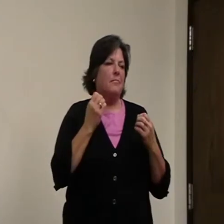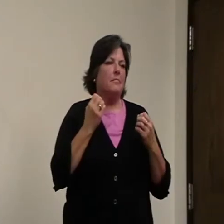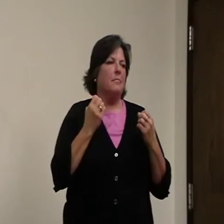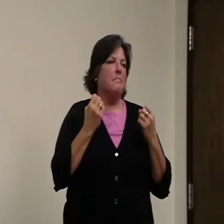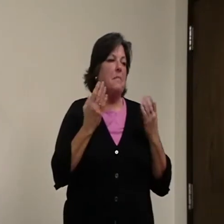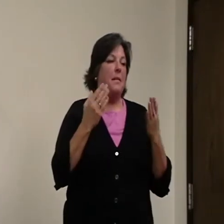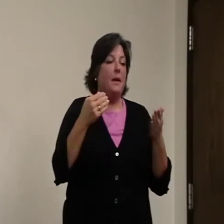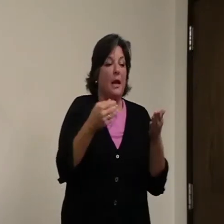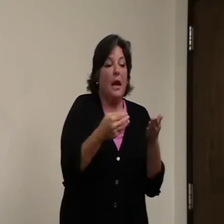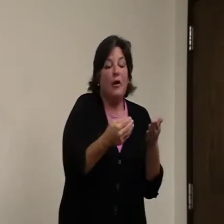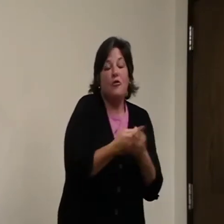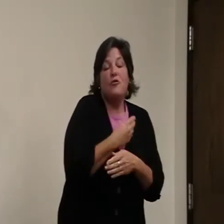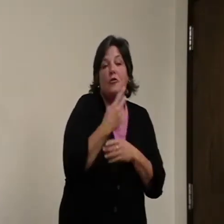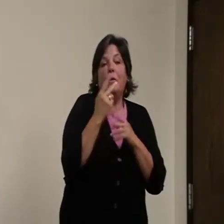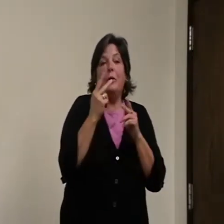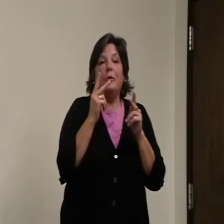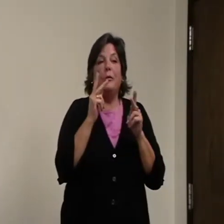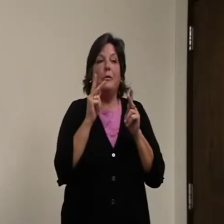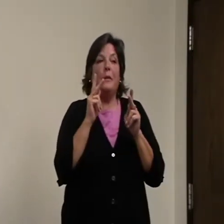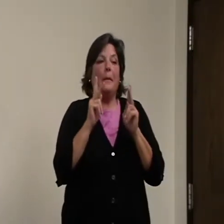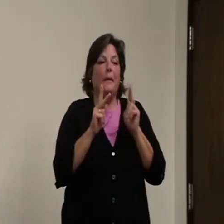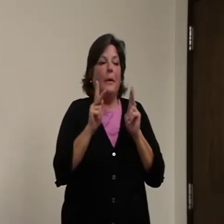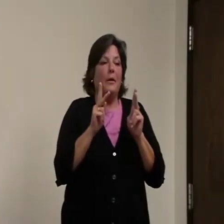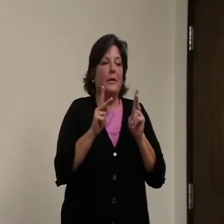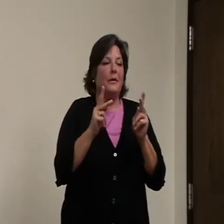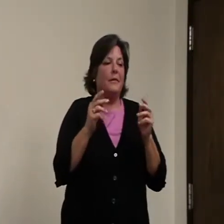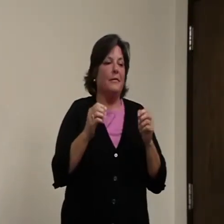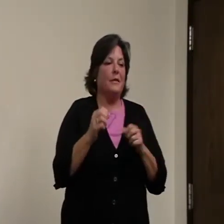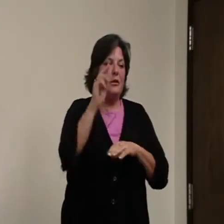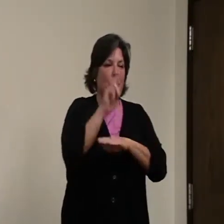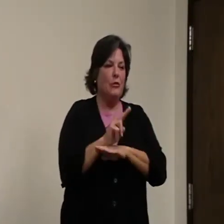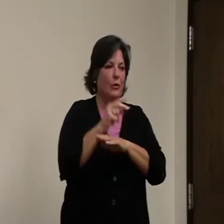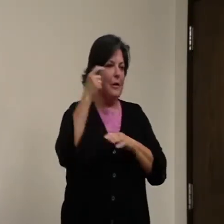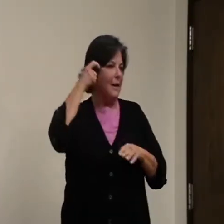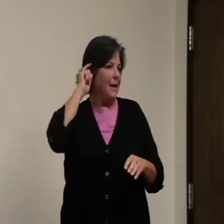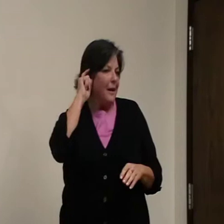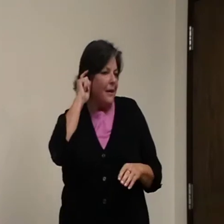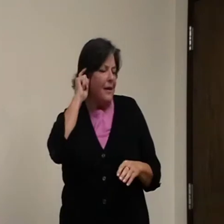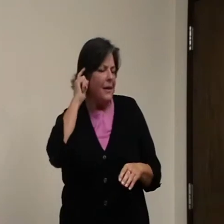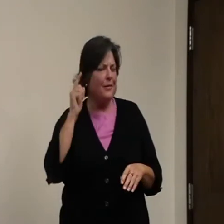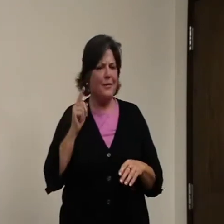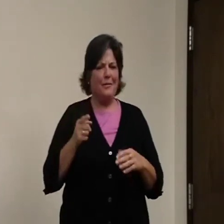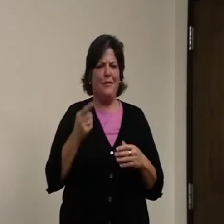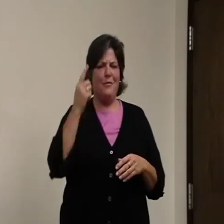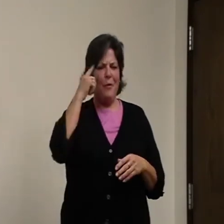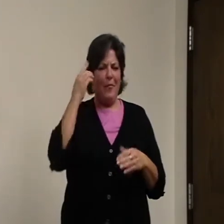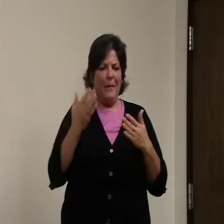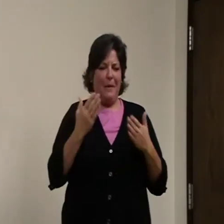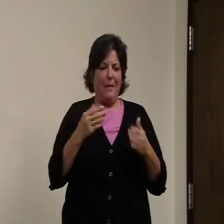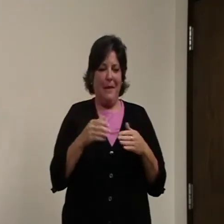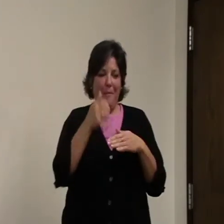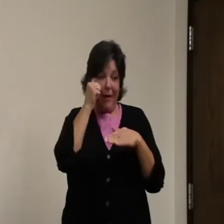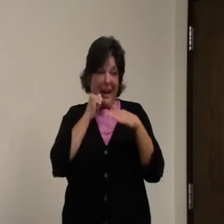too, which you'd think sometimes people want to hide it, but they don't. Yeah. Yeah, so lots of fun